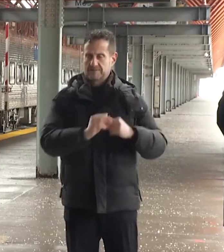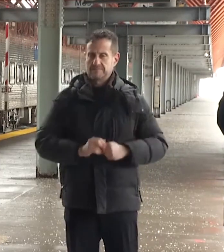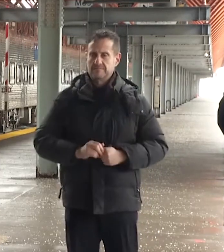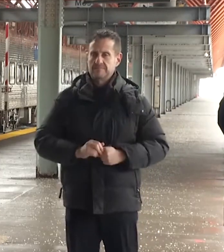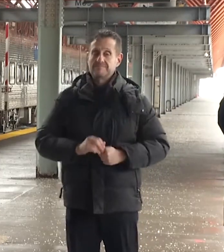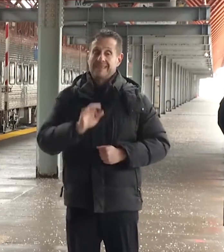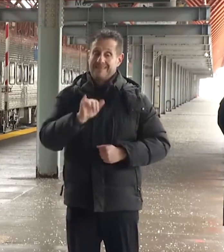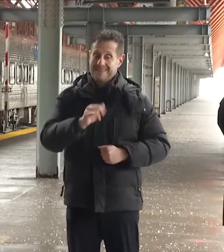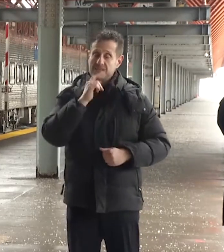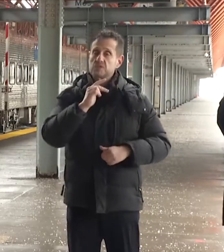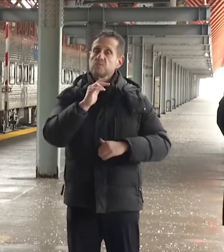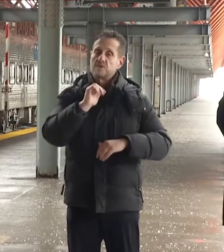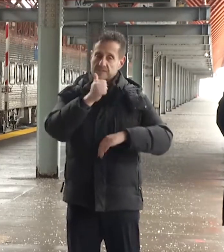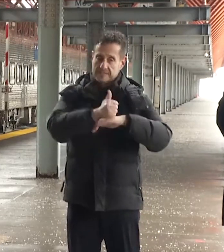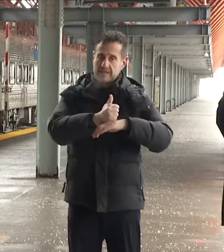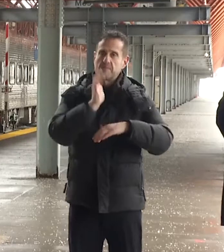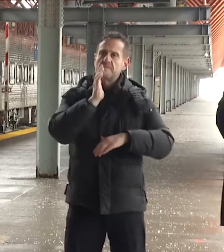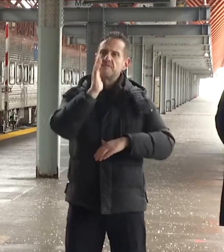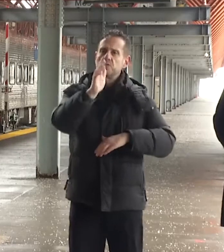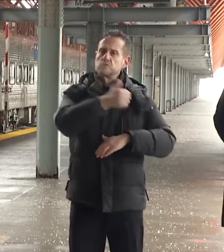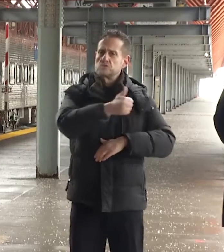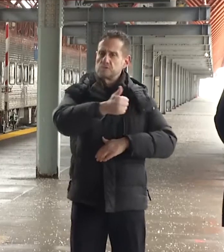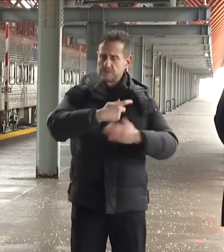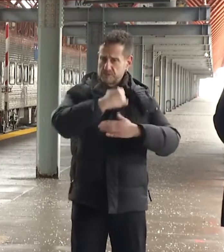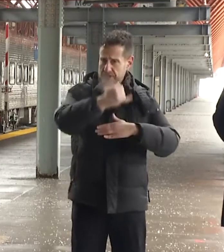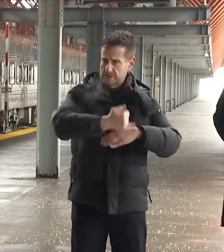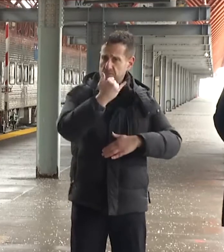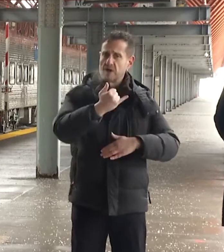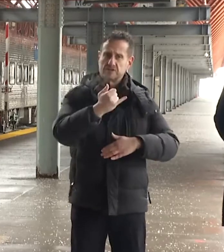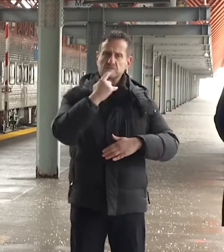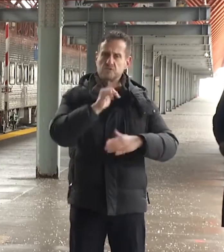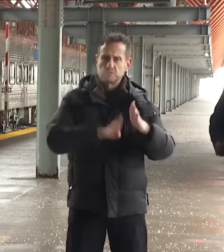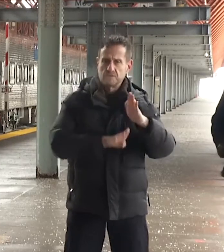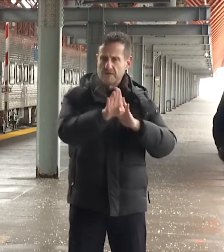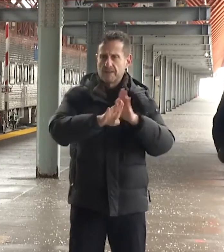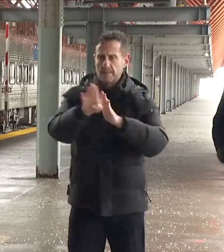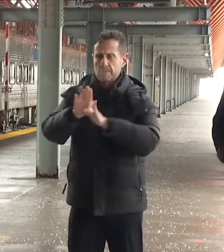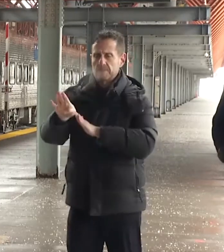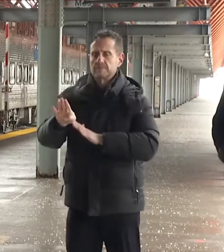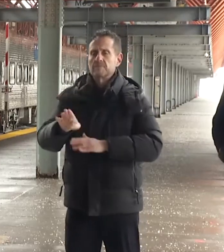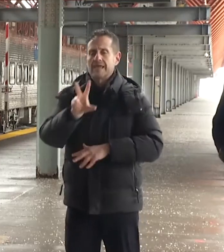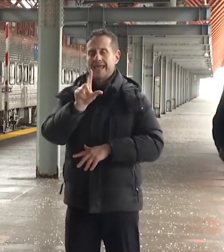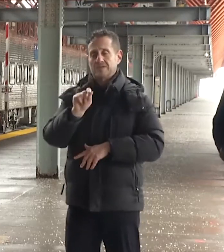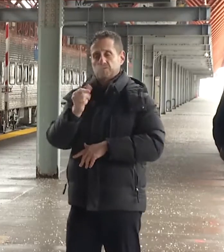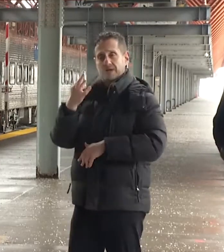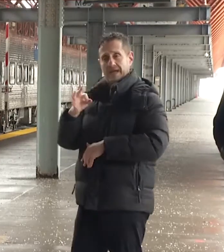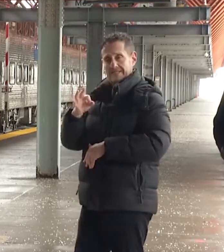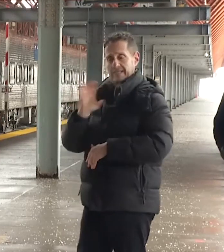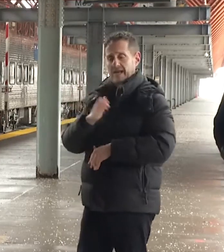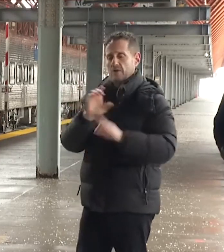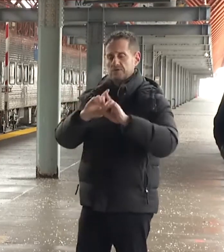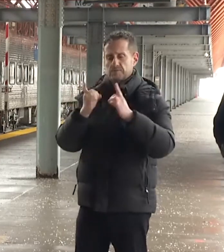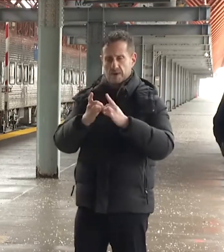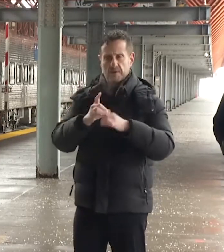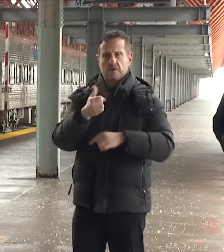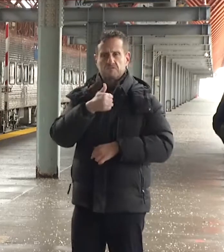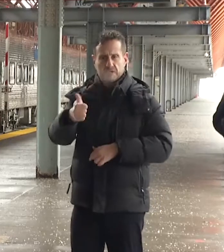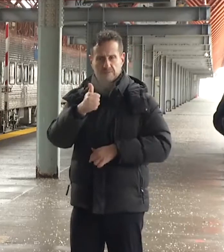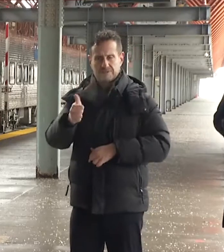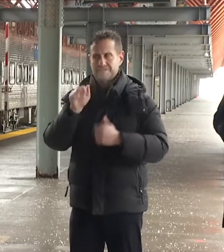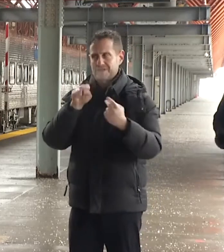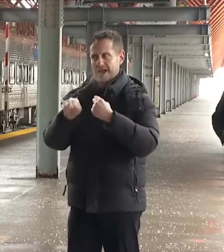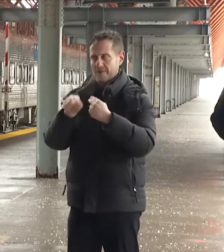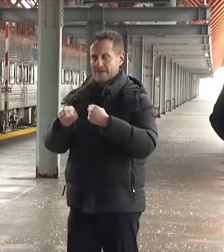building block for future transportation projects. In 2019, the county's Department of Transportation and Highways completed the South